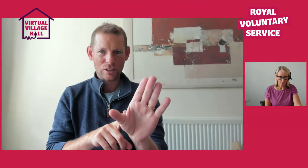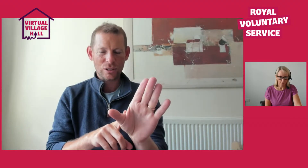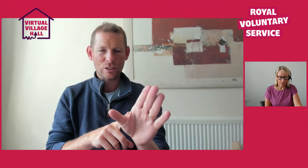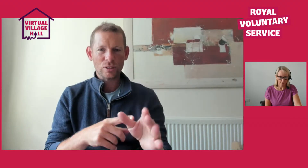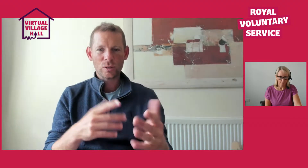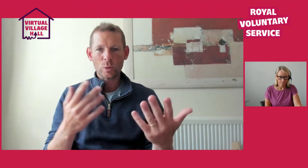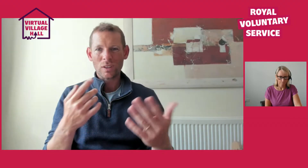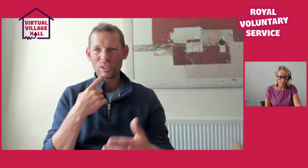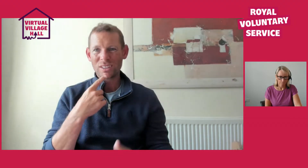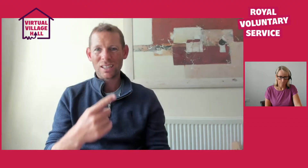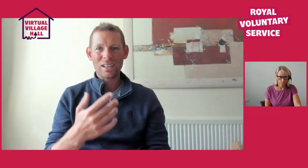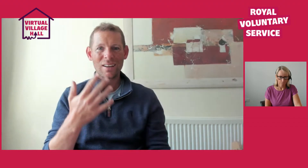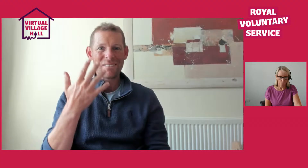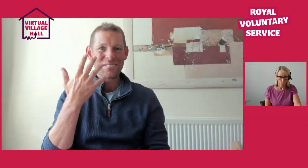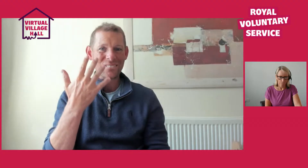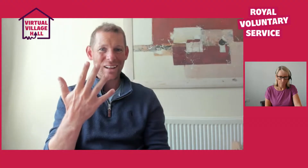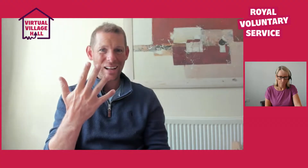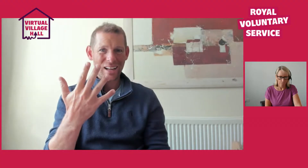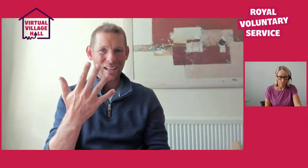year.